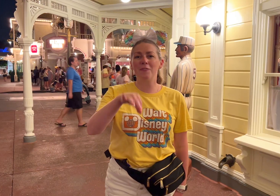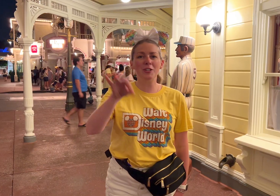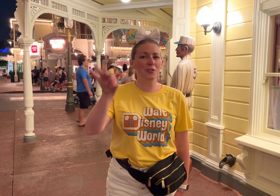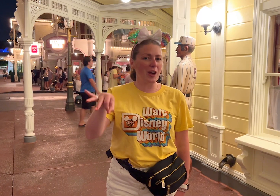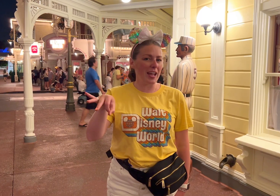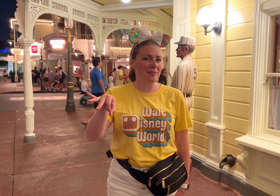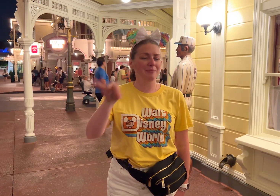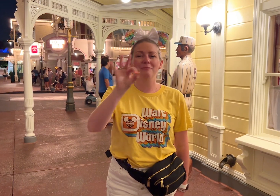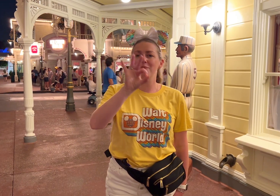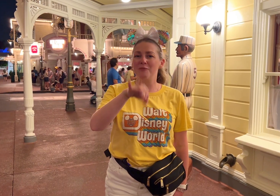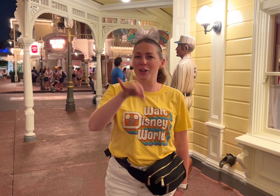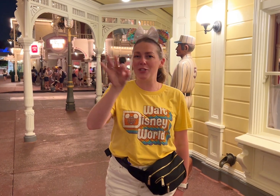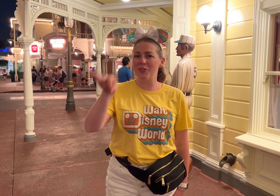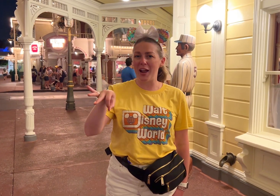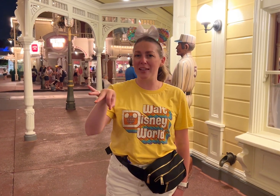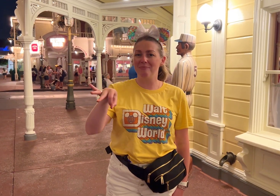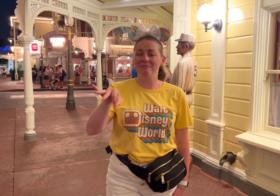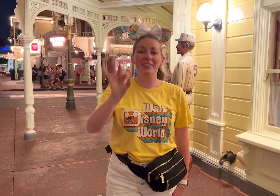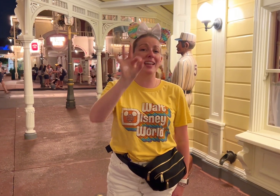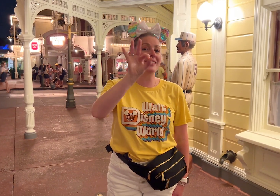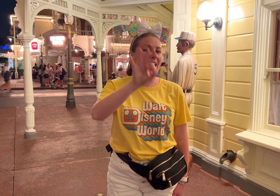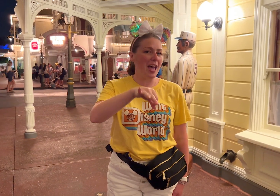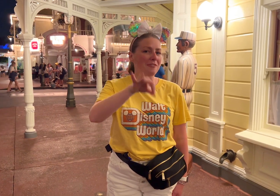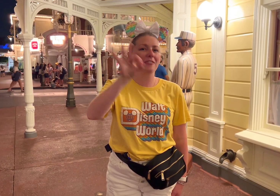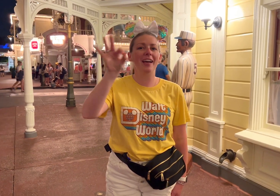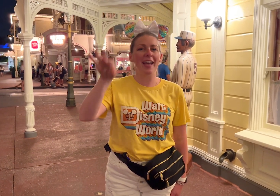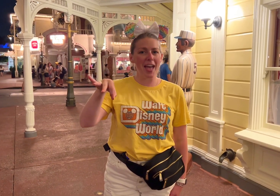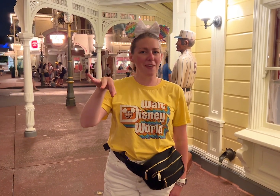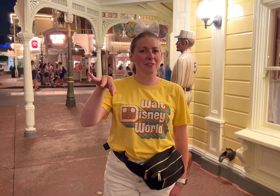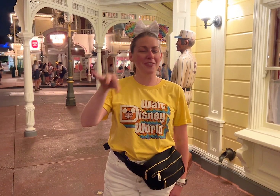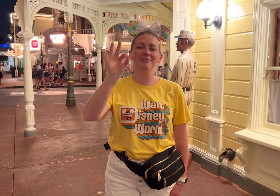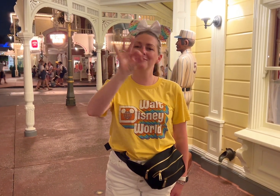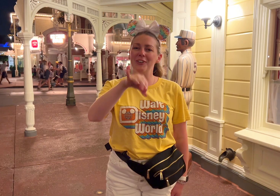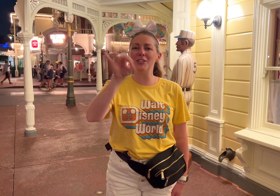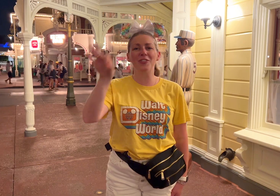French fry. French fry. It's F. French fry.